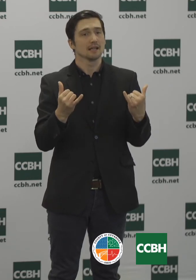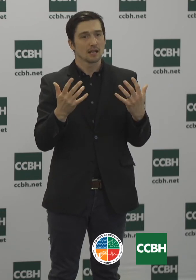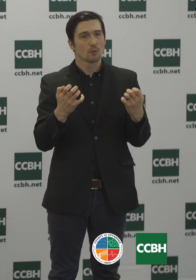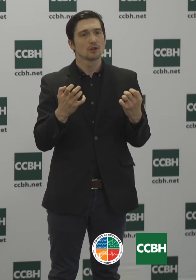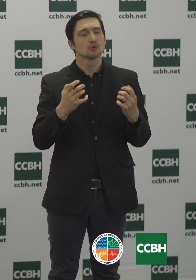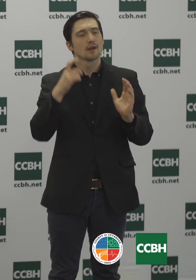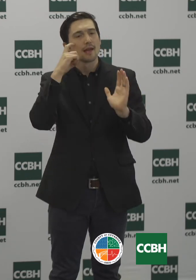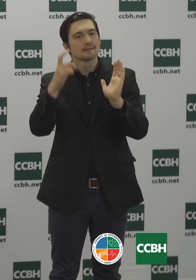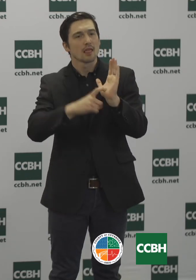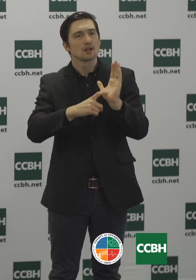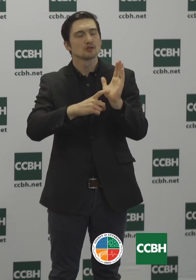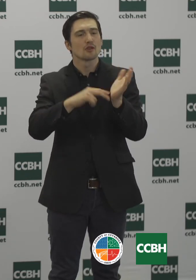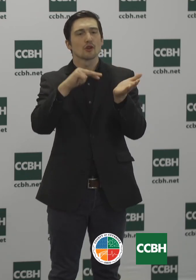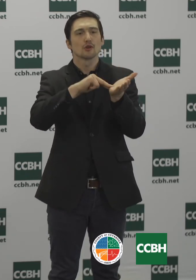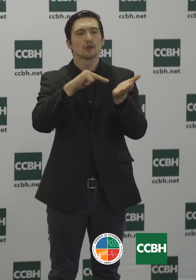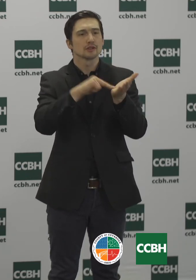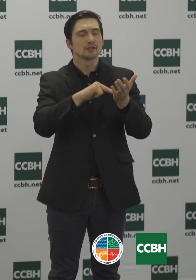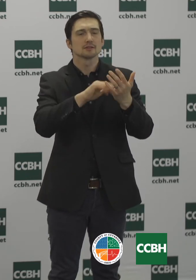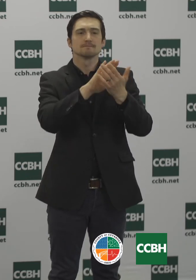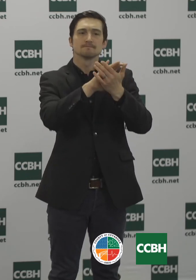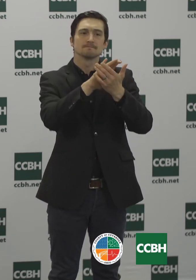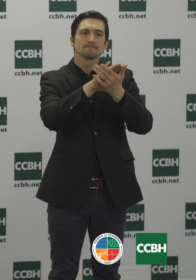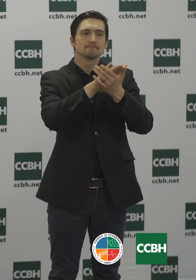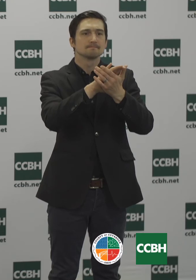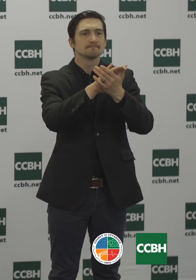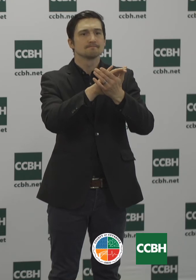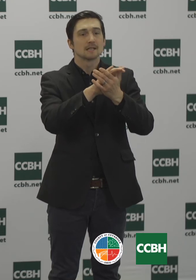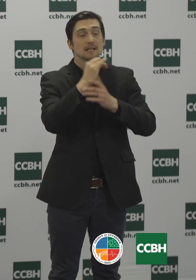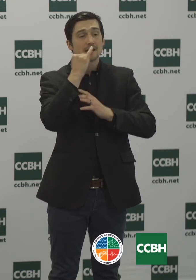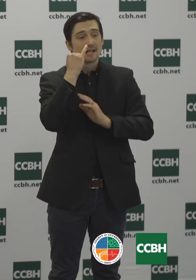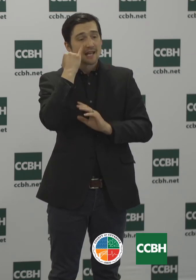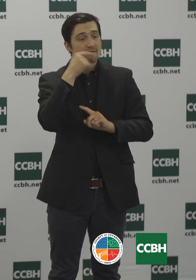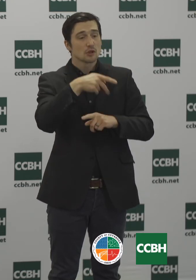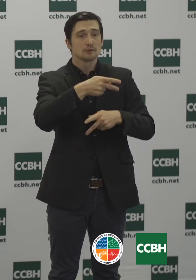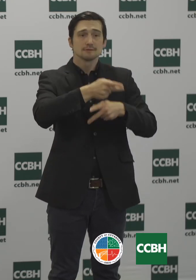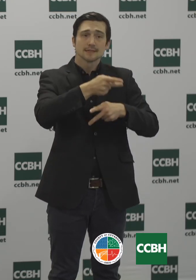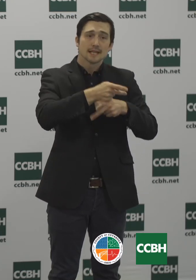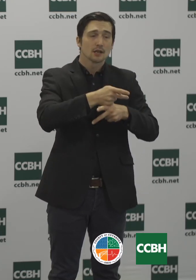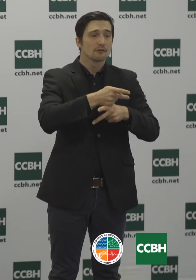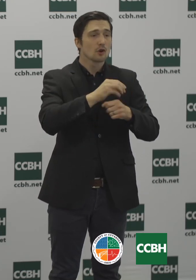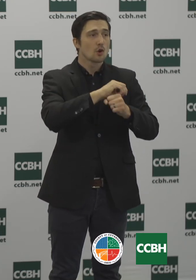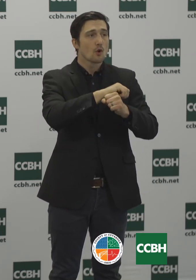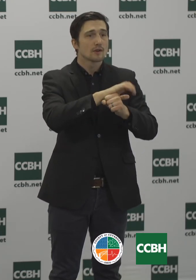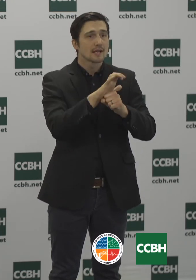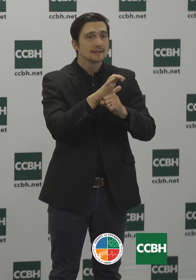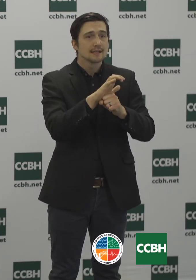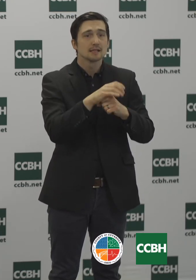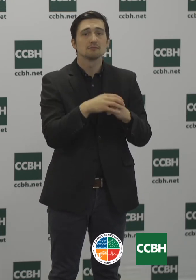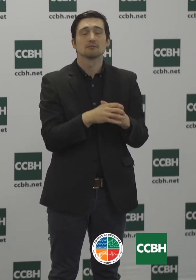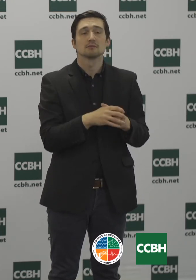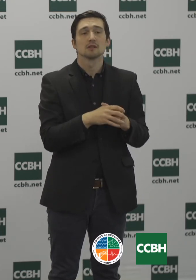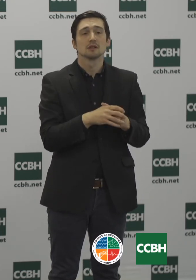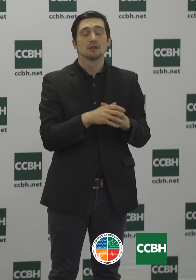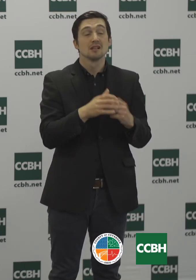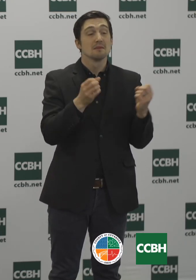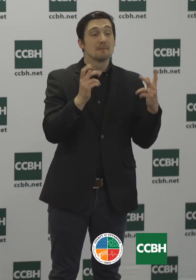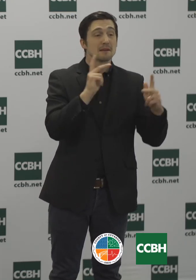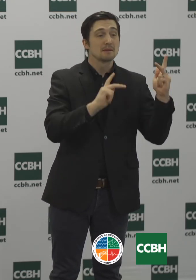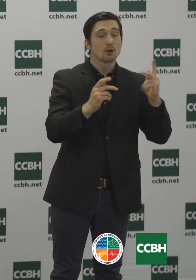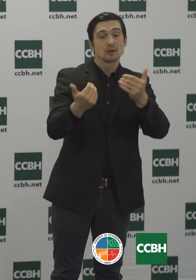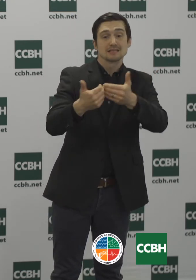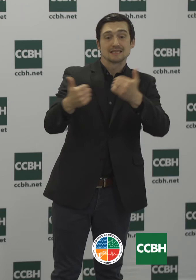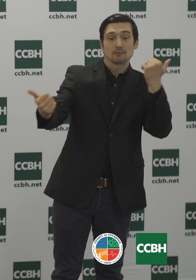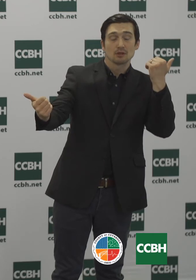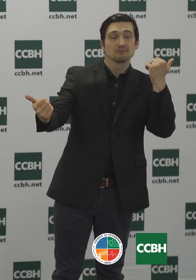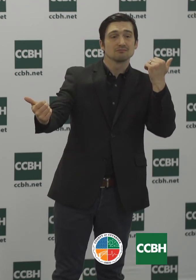the nurses, whether they're taking care of COVID patients, and many of them are separated from their families